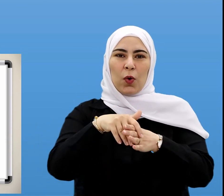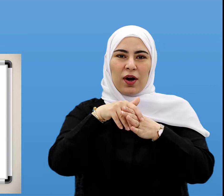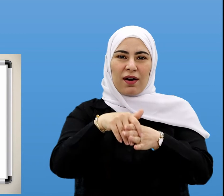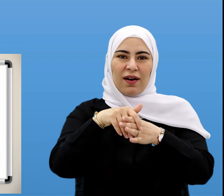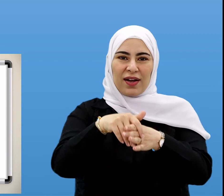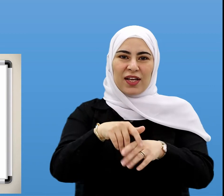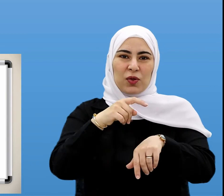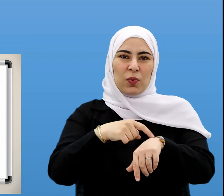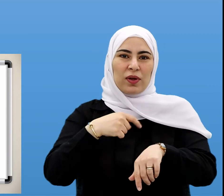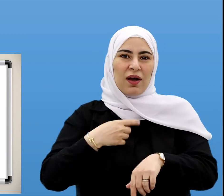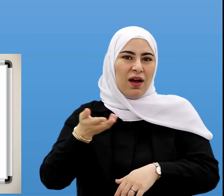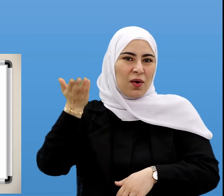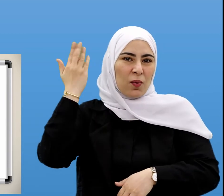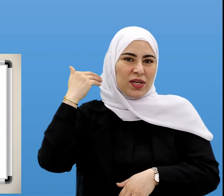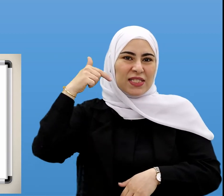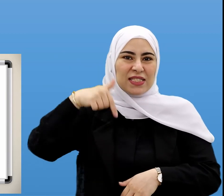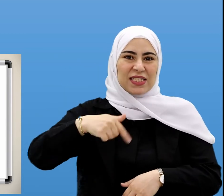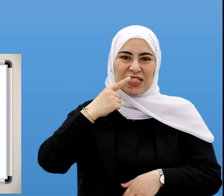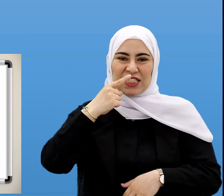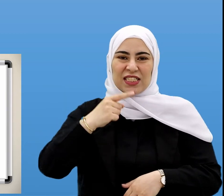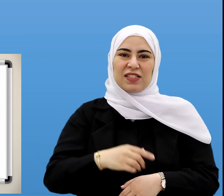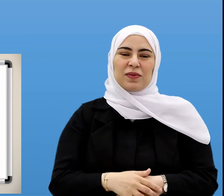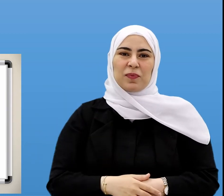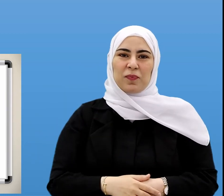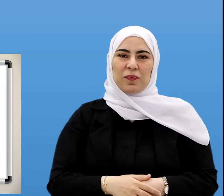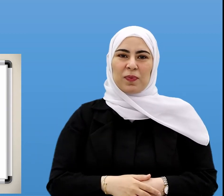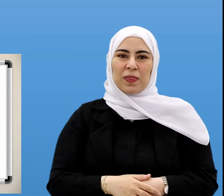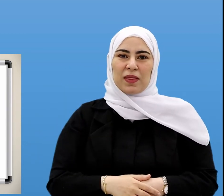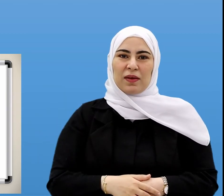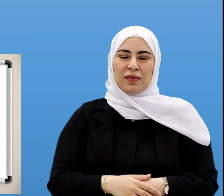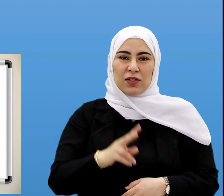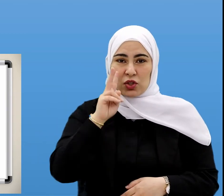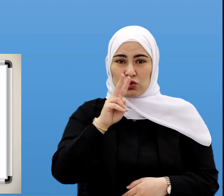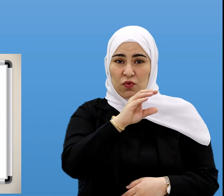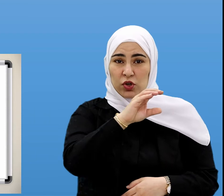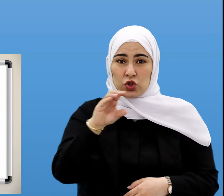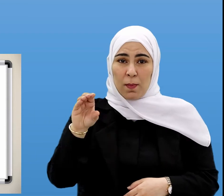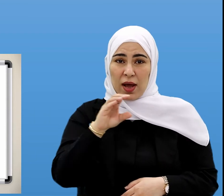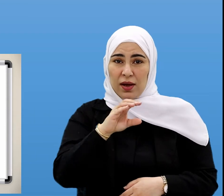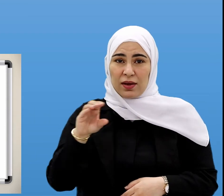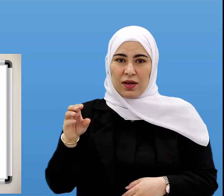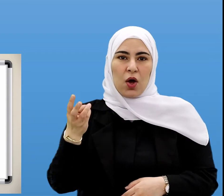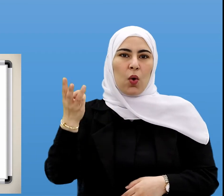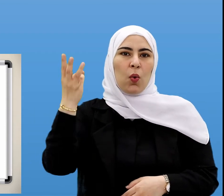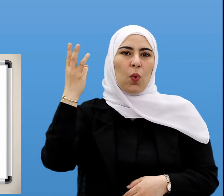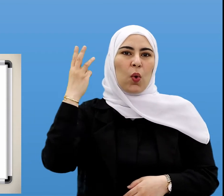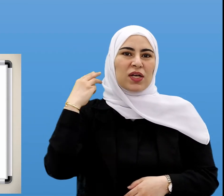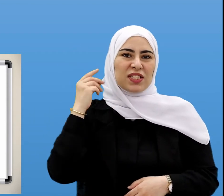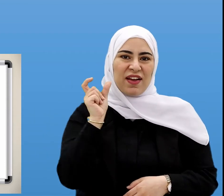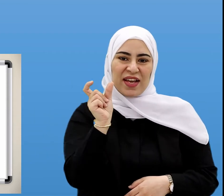old. As you can see, he said, according to the sentence, he said I was, so it refers to